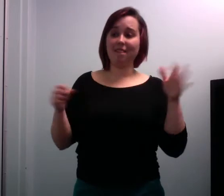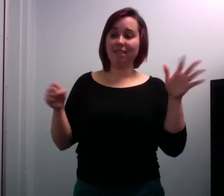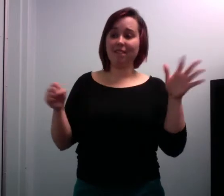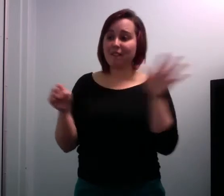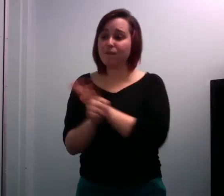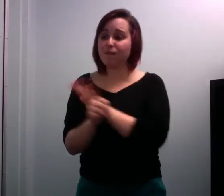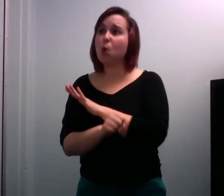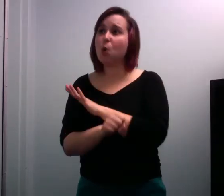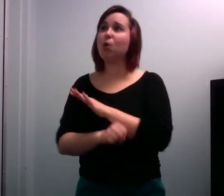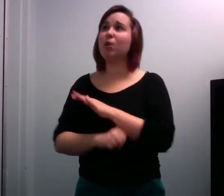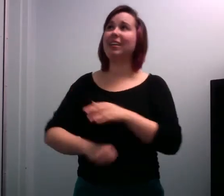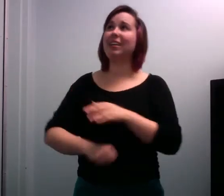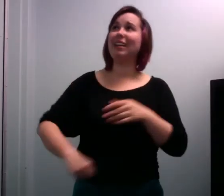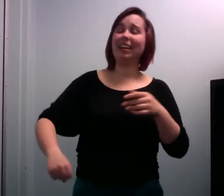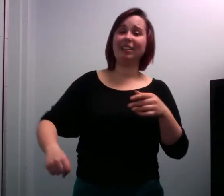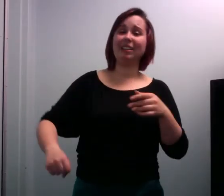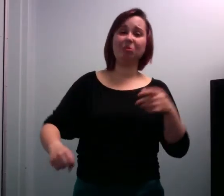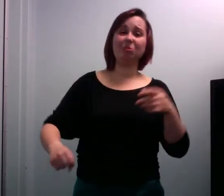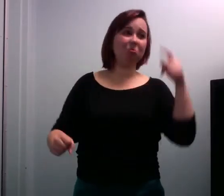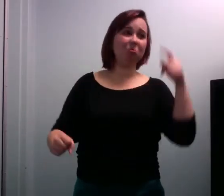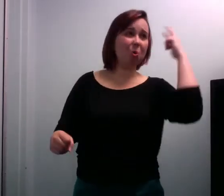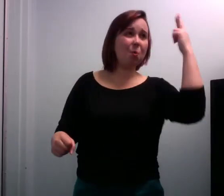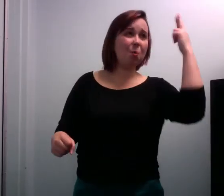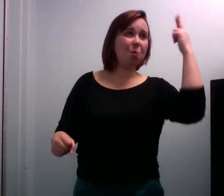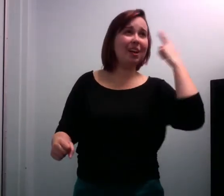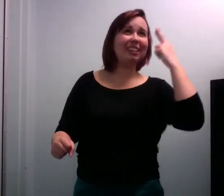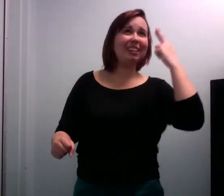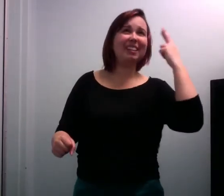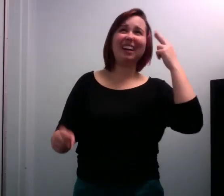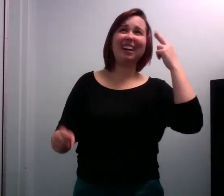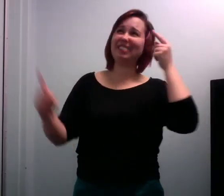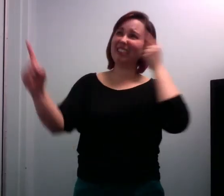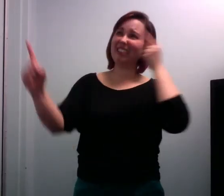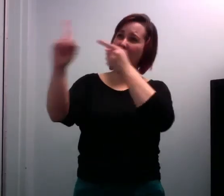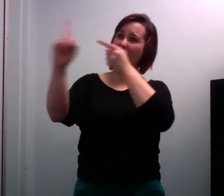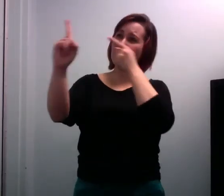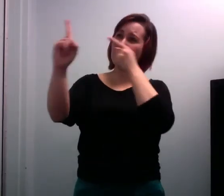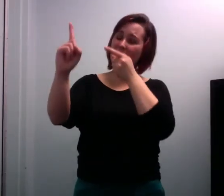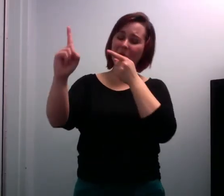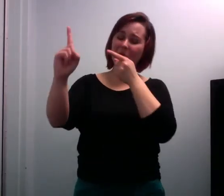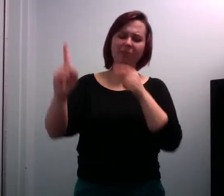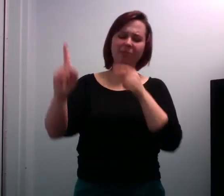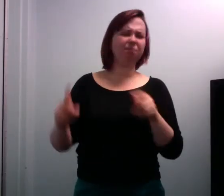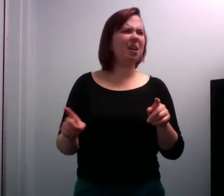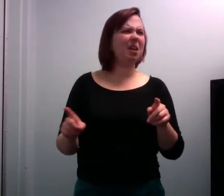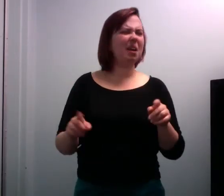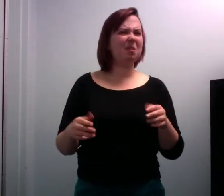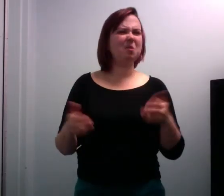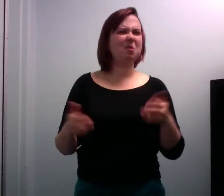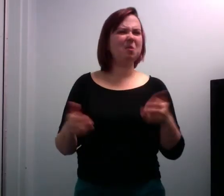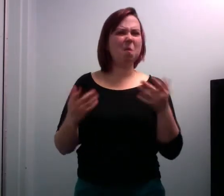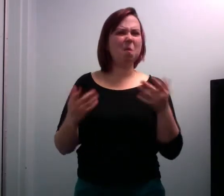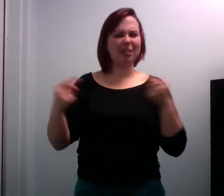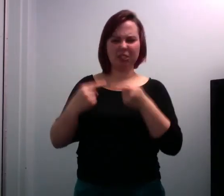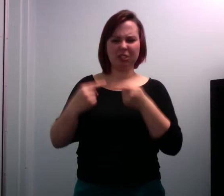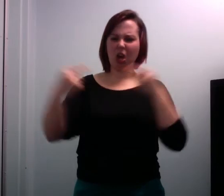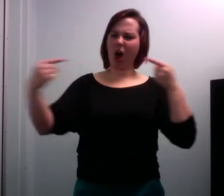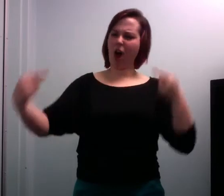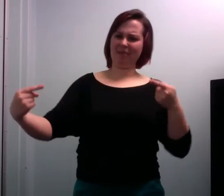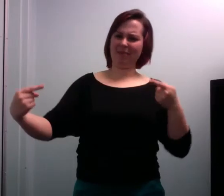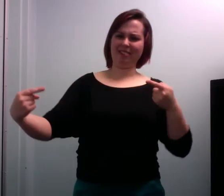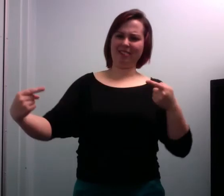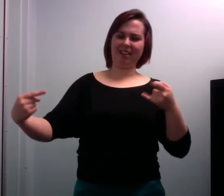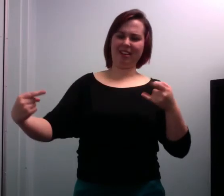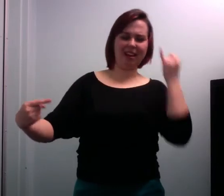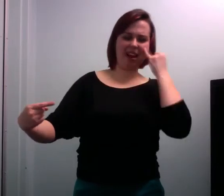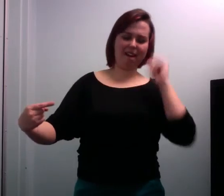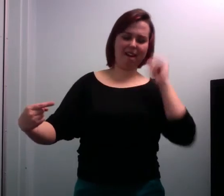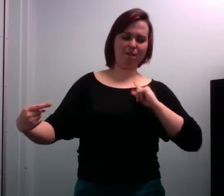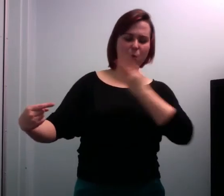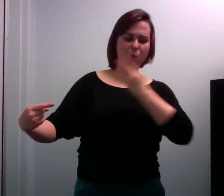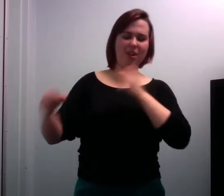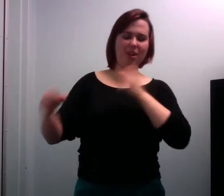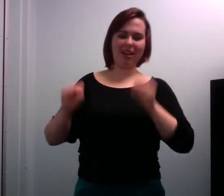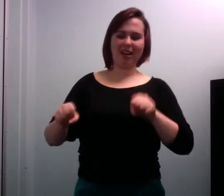alternative? If we could shift our perspective and see fear instead as an ally that's telling